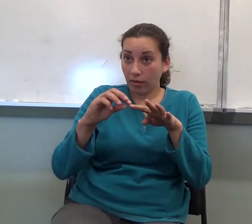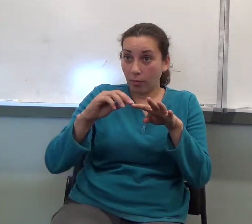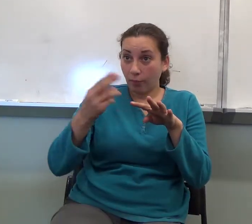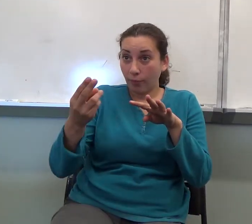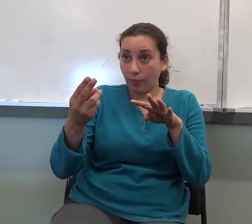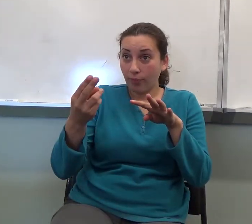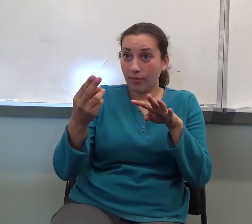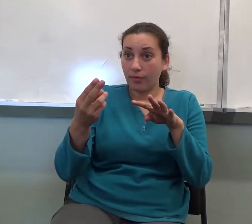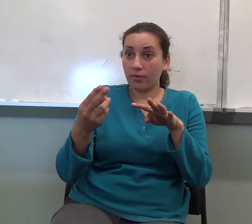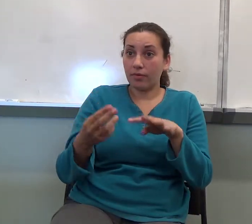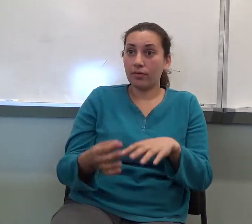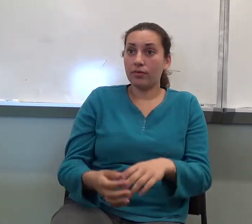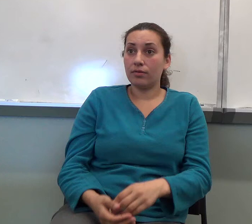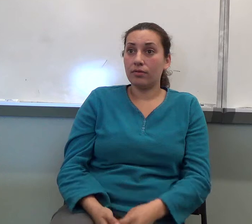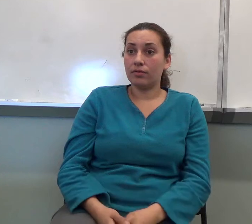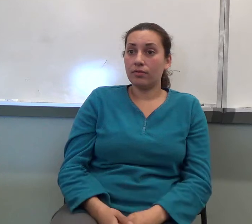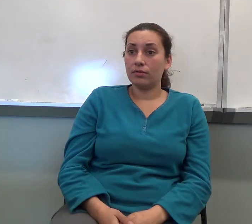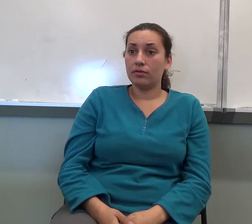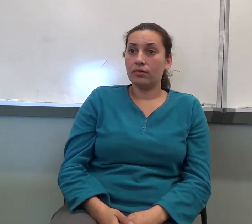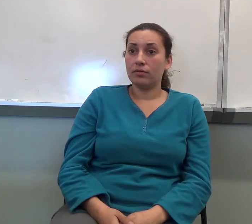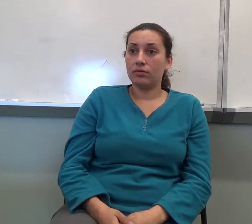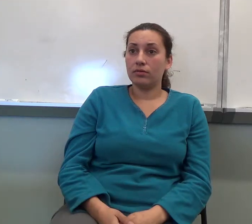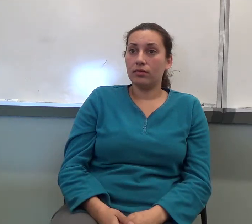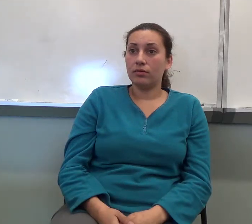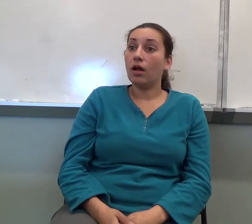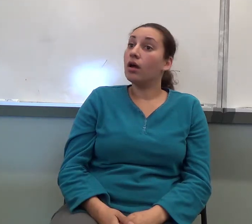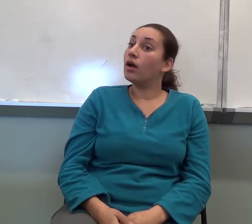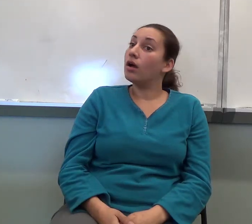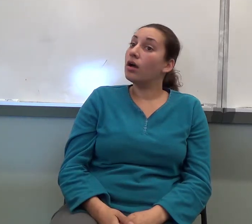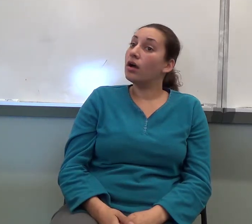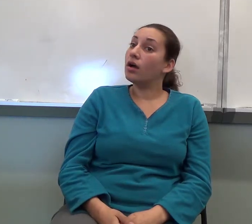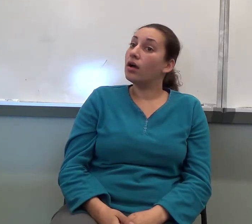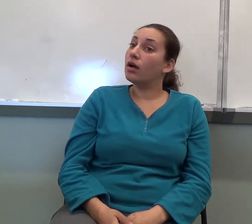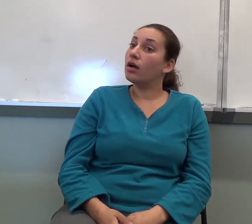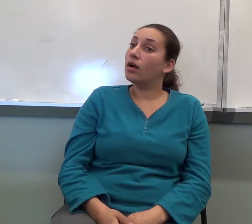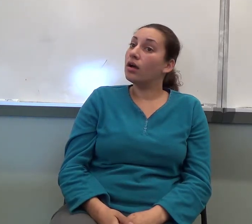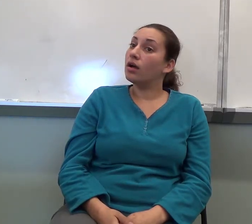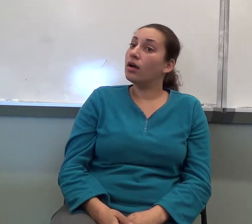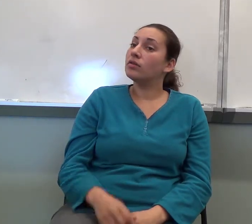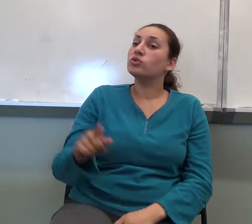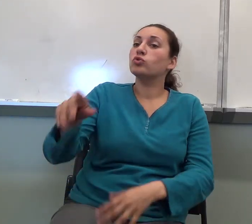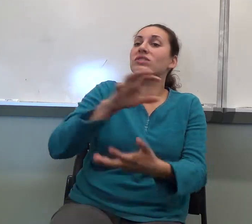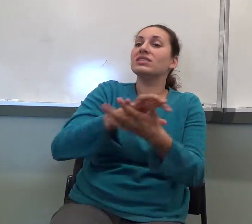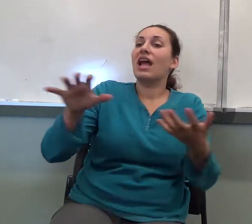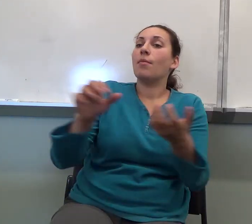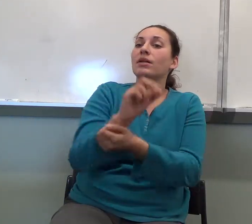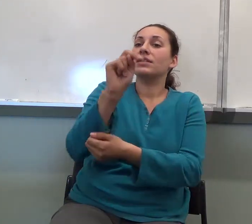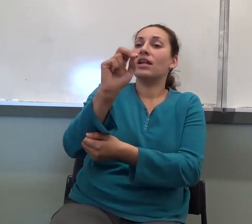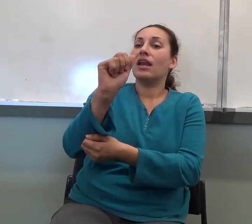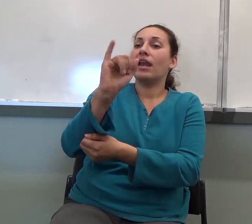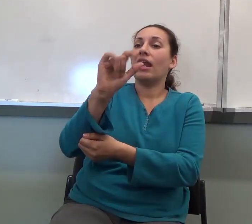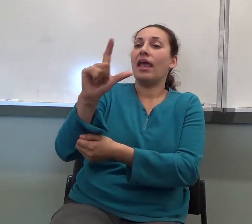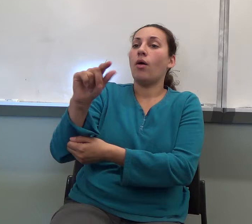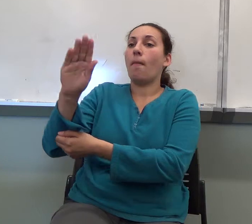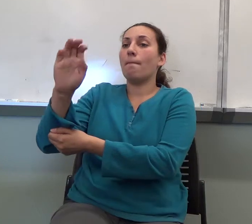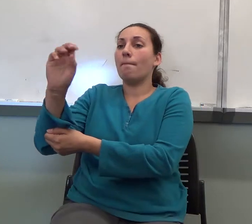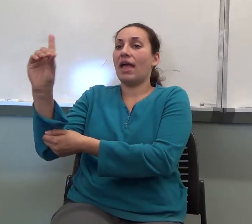use 2 conversion factors here, huh? We're going to start off with 2 pounds, multiply it by conversion factor number